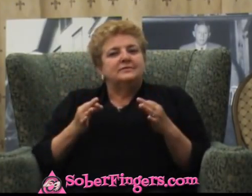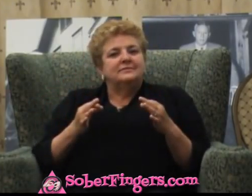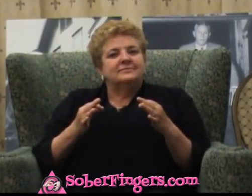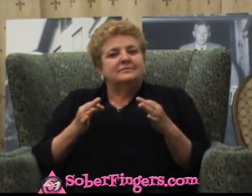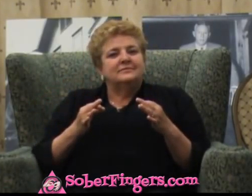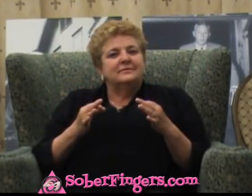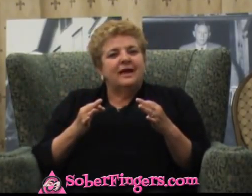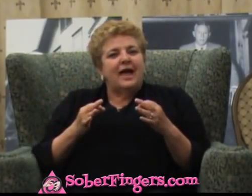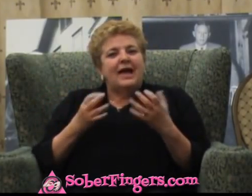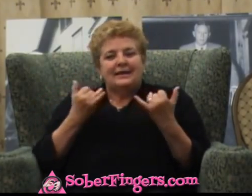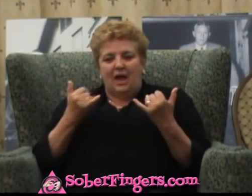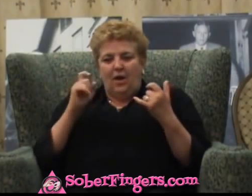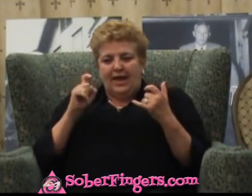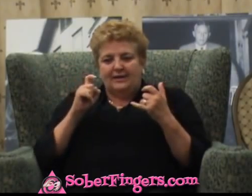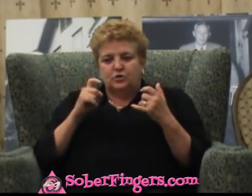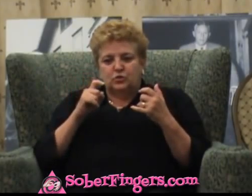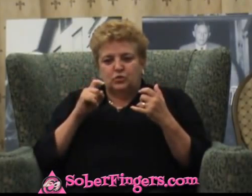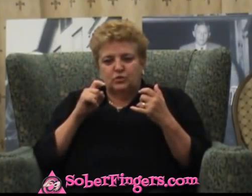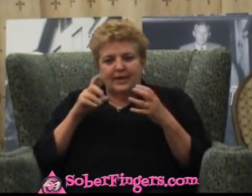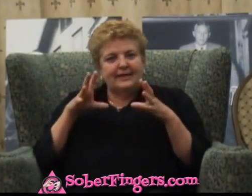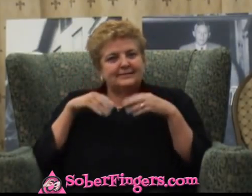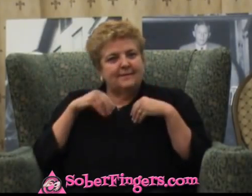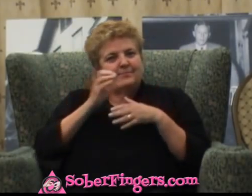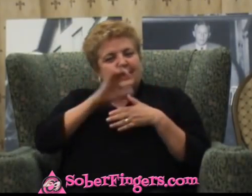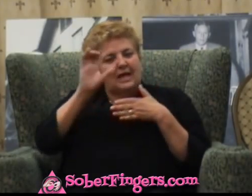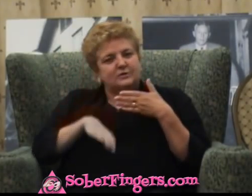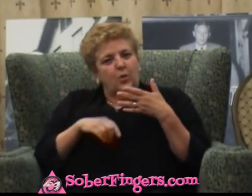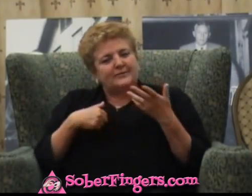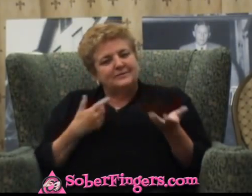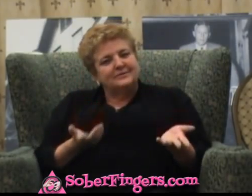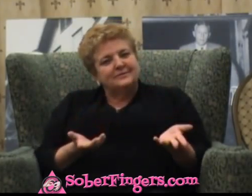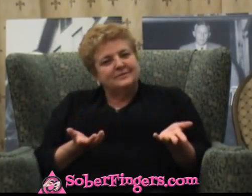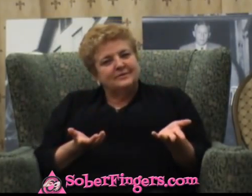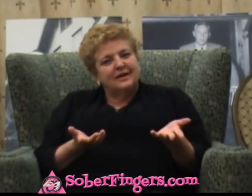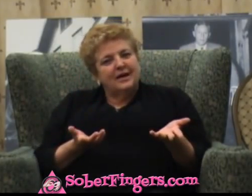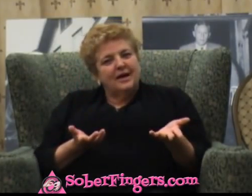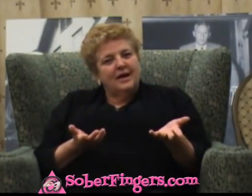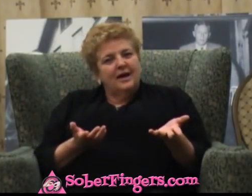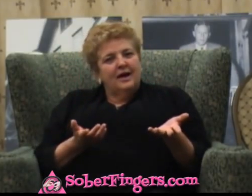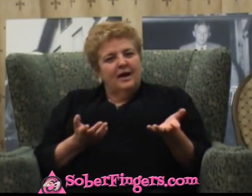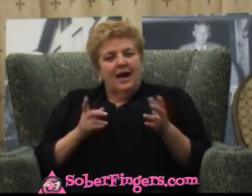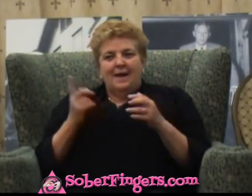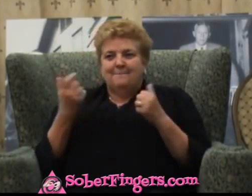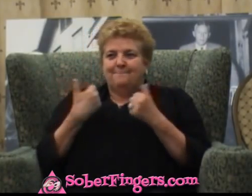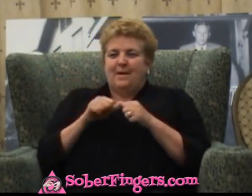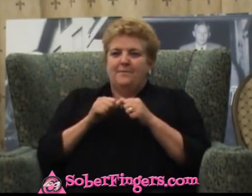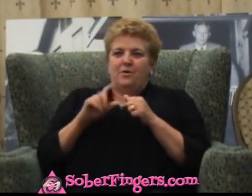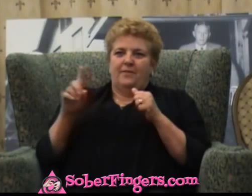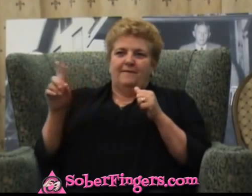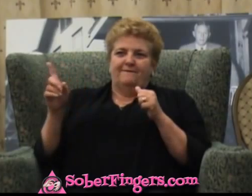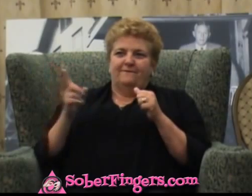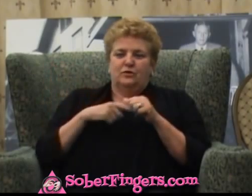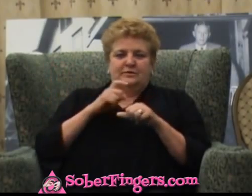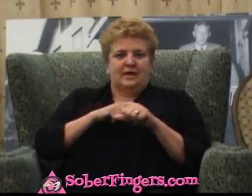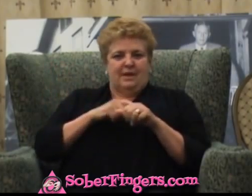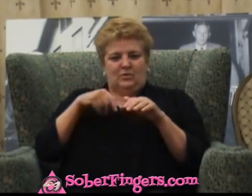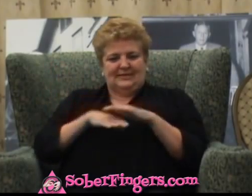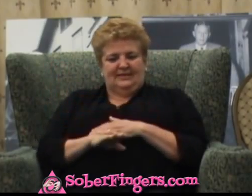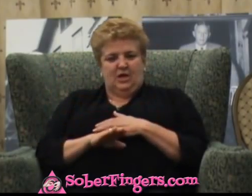consequence. But not me. I remember the first week, and they put you in a big gymnasium, and there's 64 beds, 32 bunk beds,